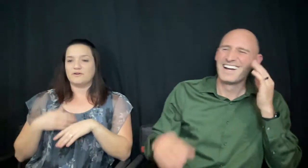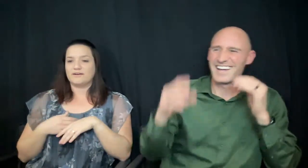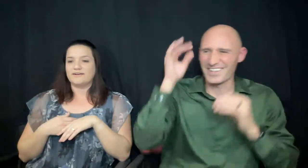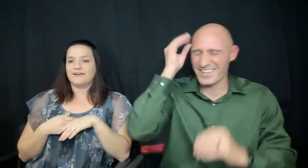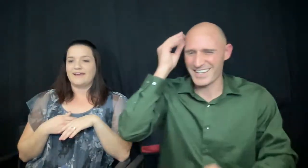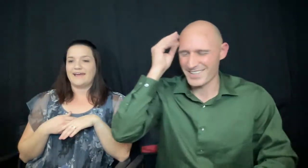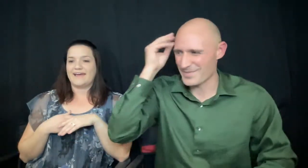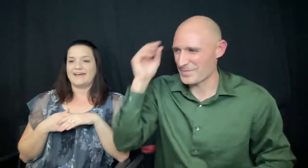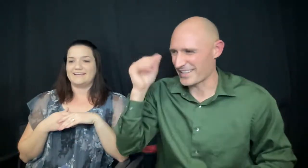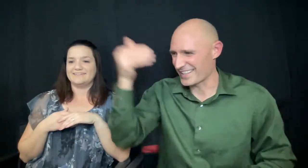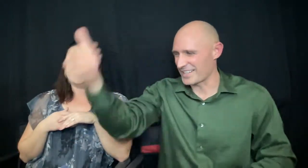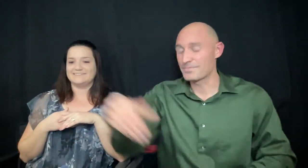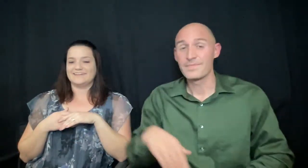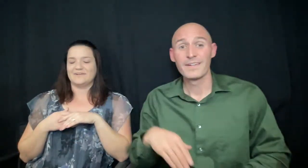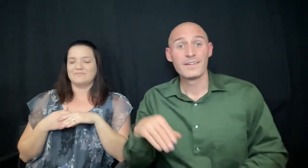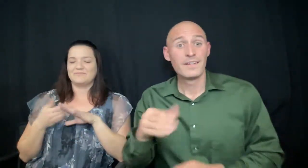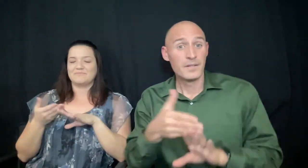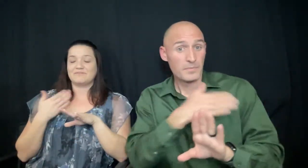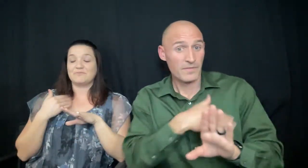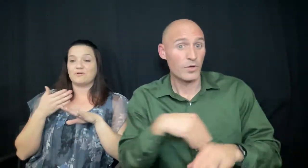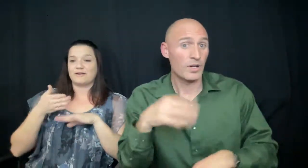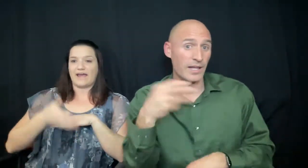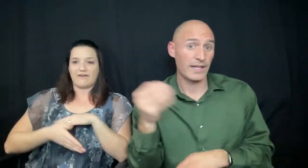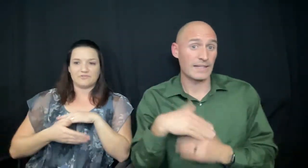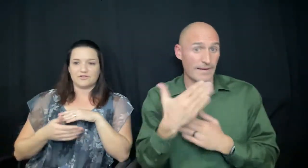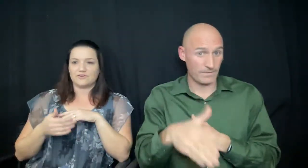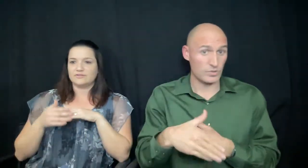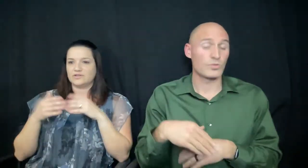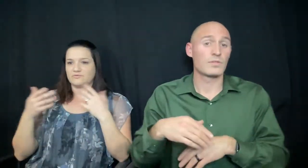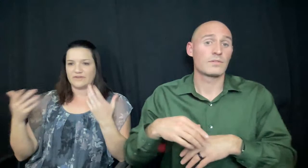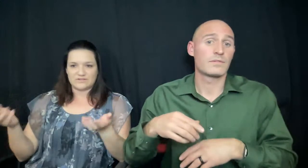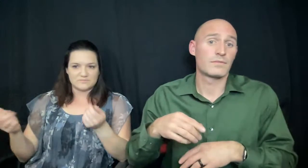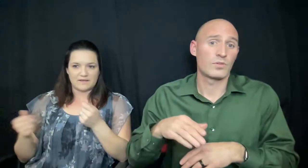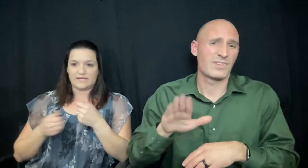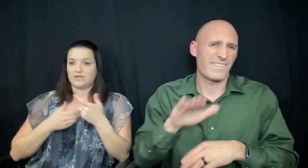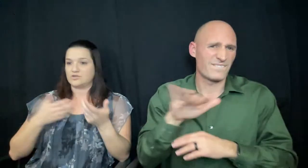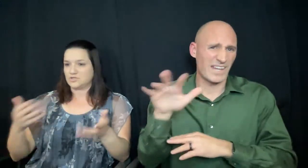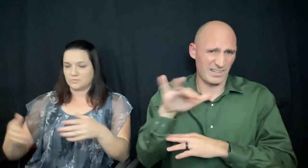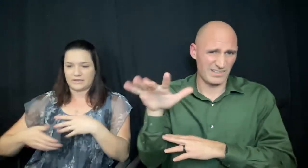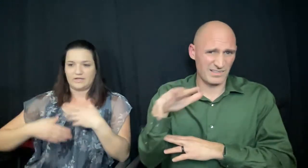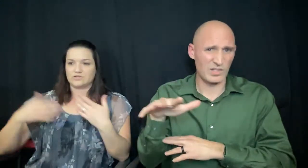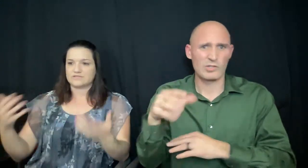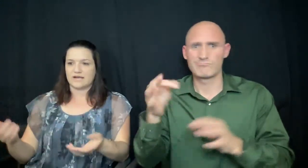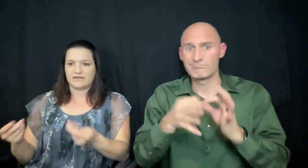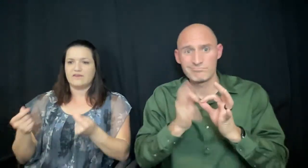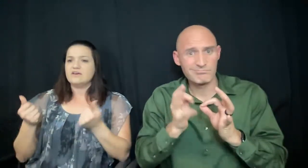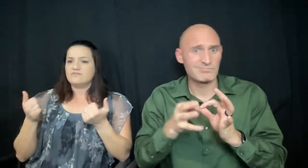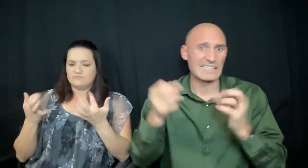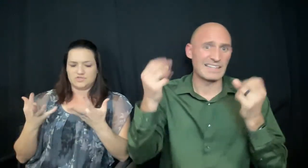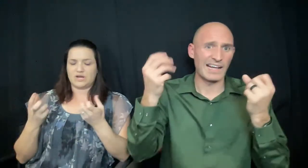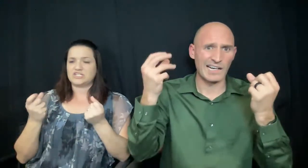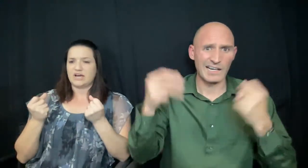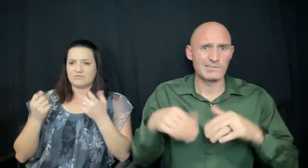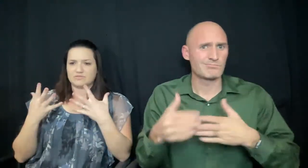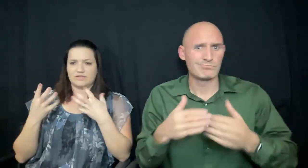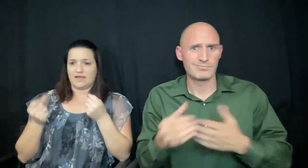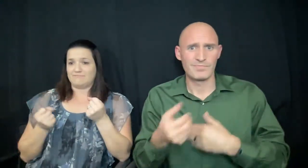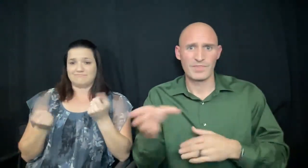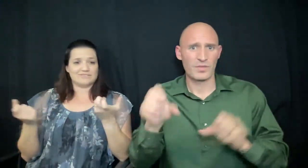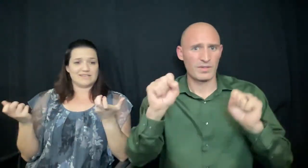before I'm thinking ahead. I know. Before and after your finger spelling, your interpreting, your signing, you stretch out. Just like